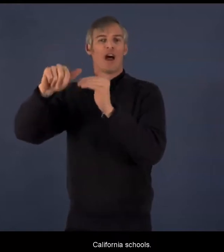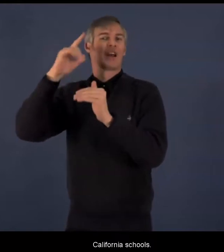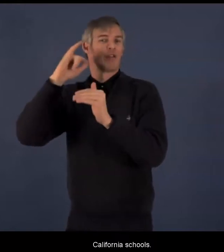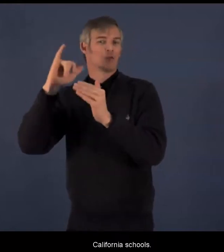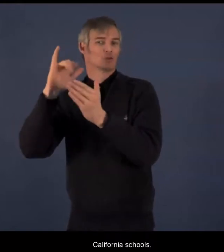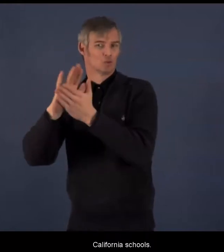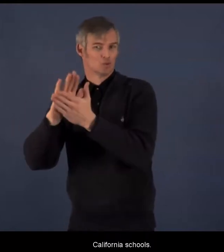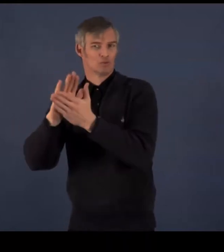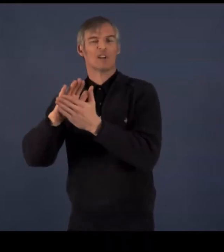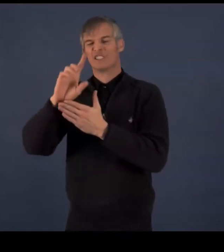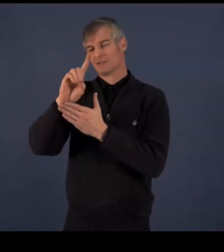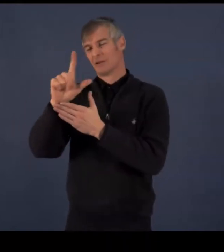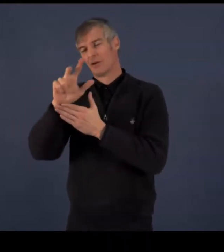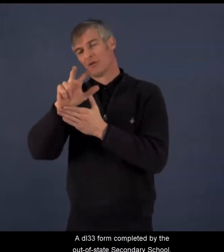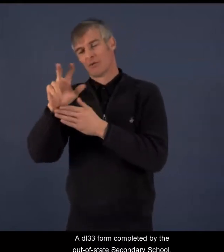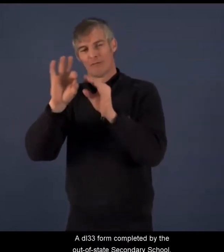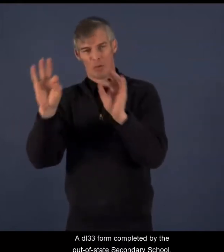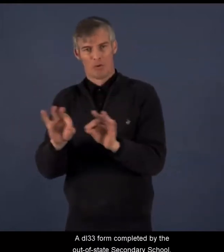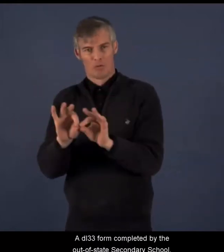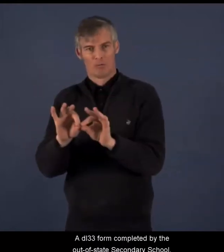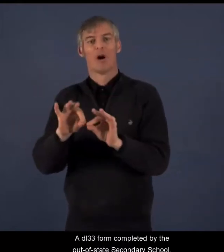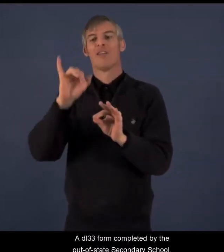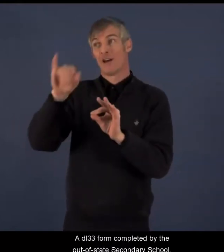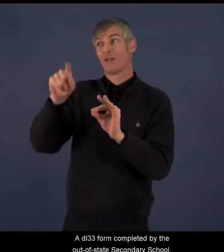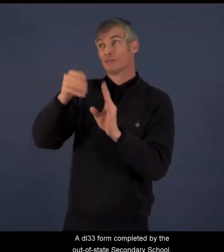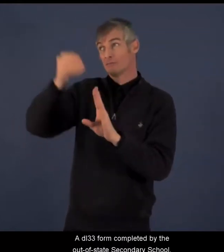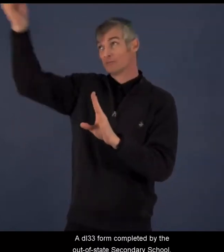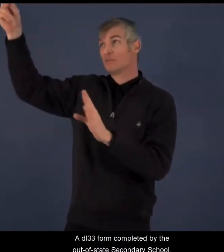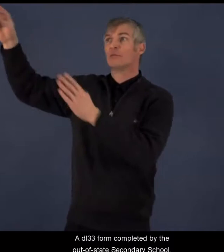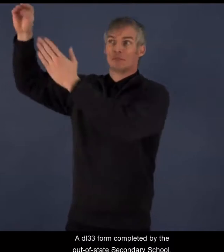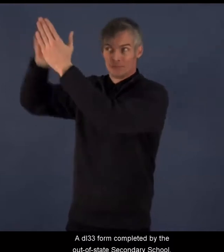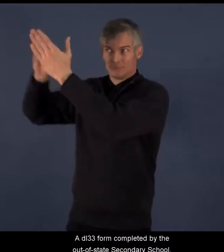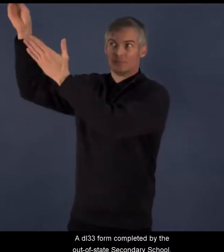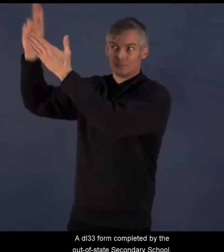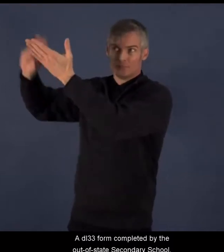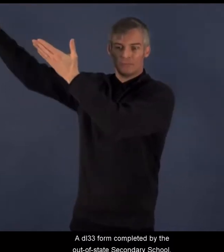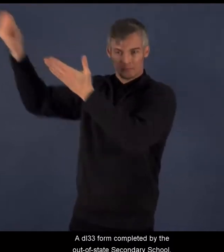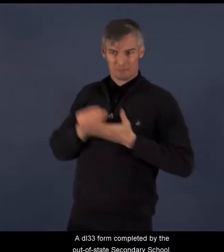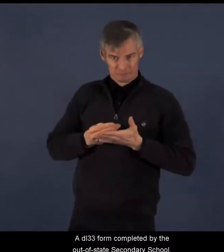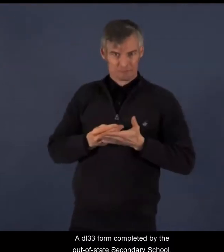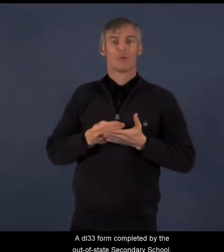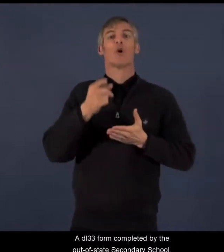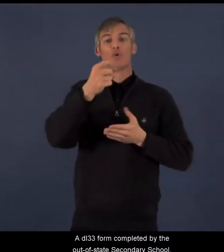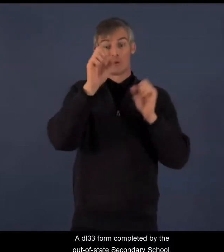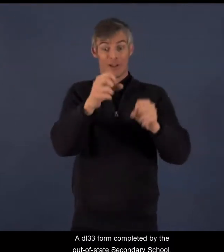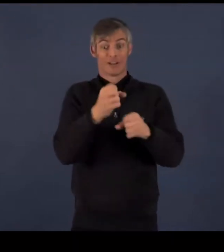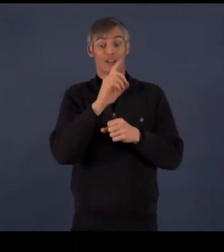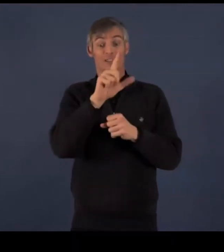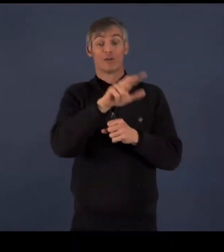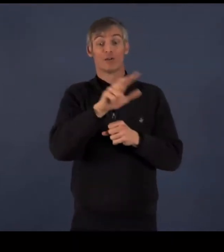California schools, a DL33, form completed by the out-of-state secondary school. You